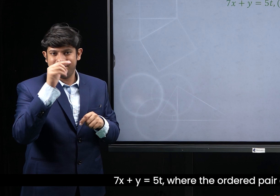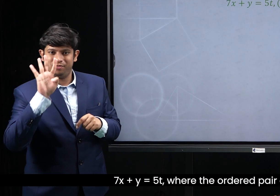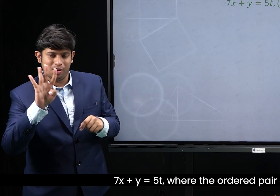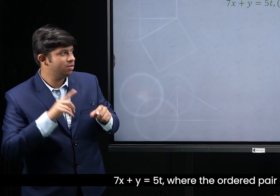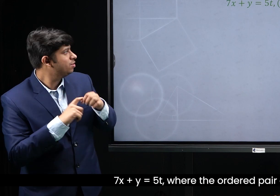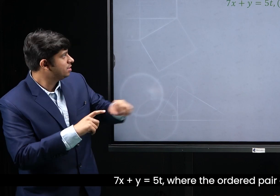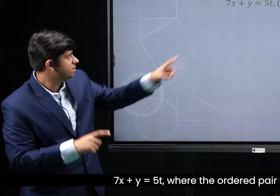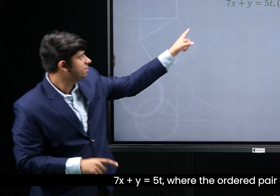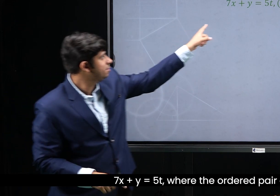4.